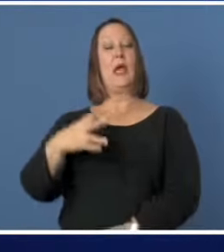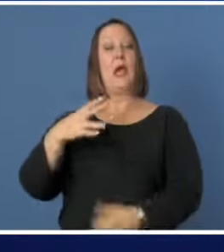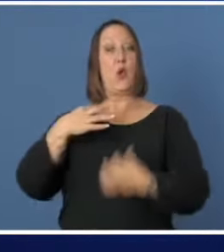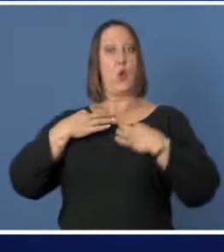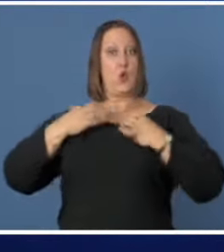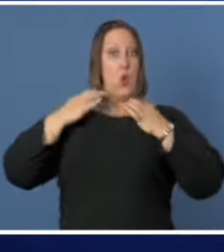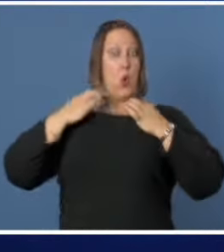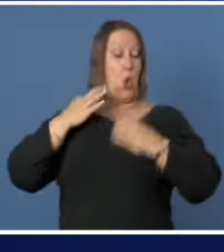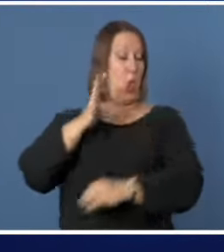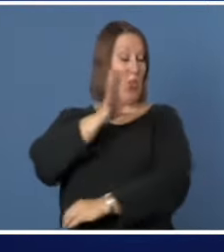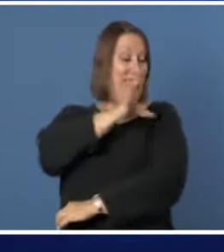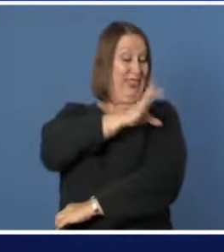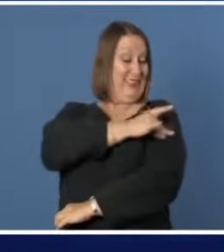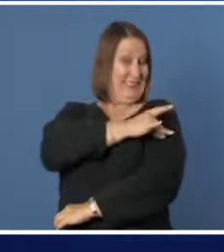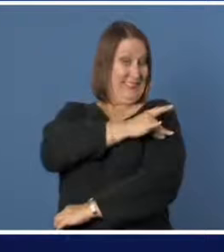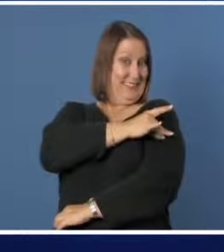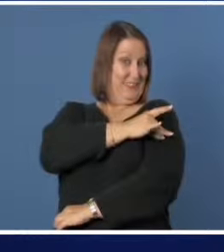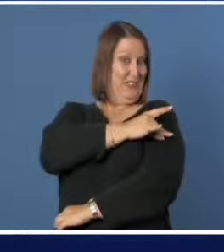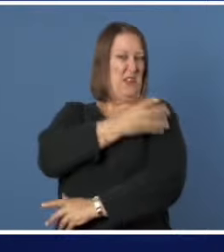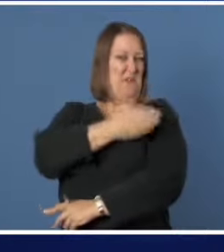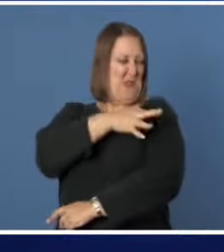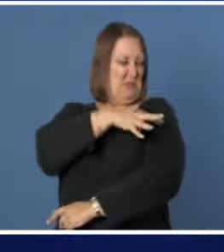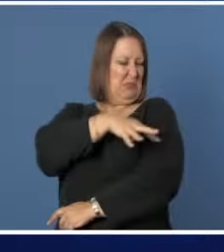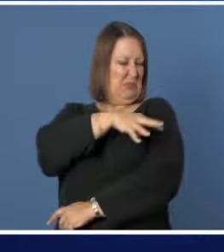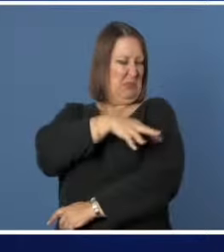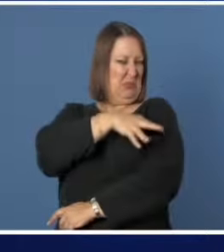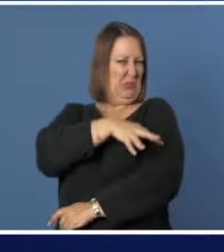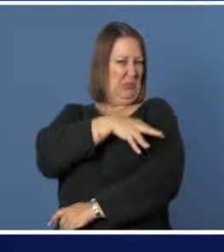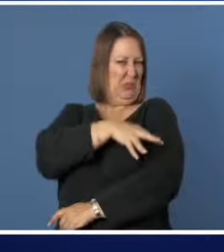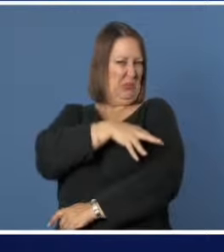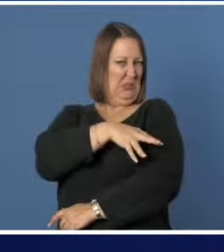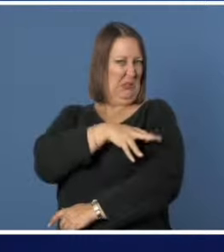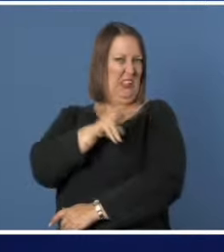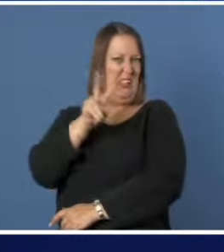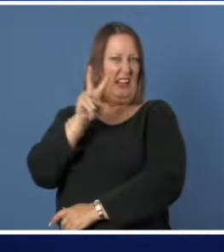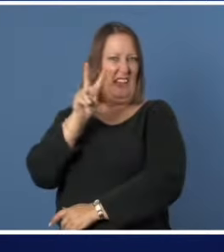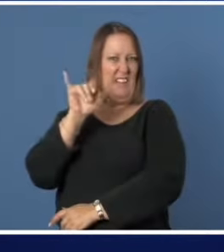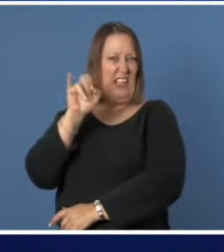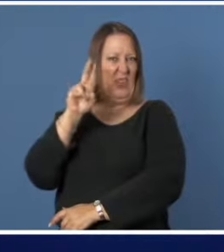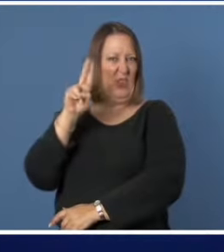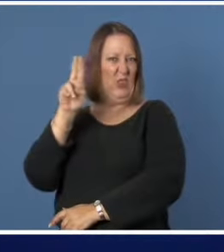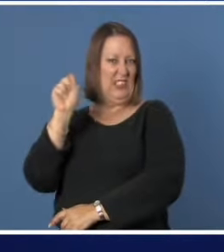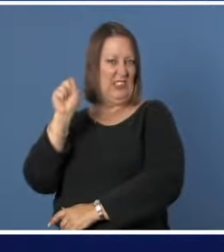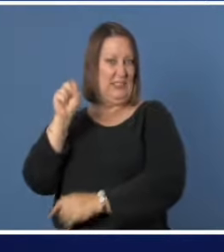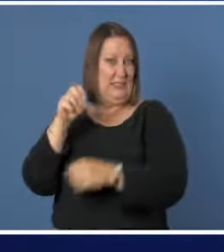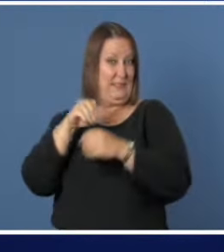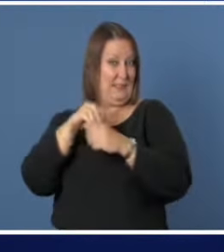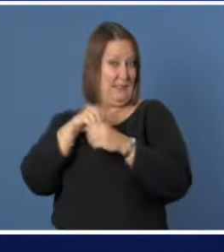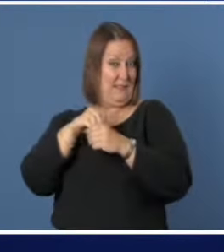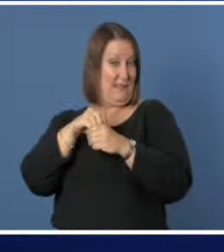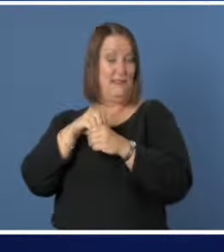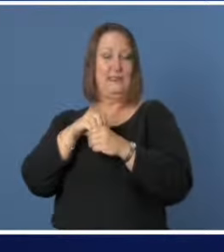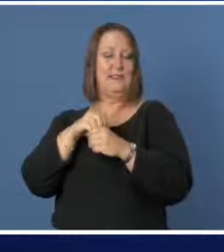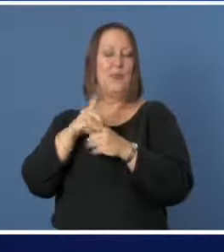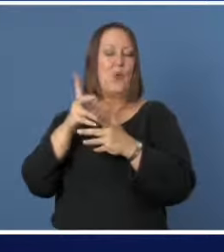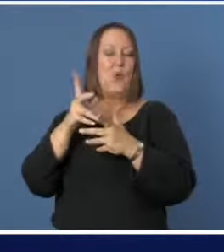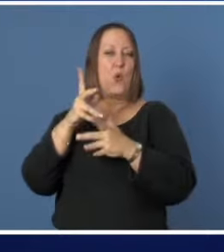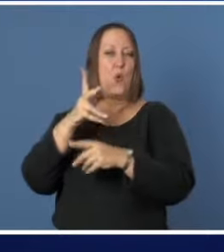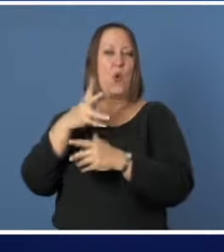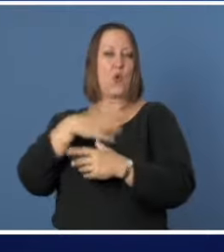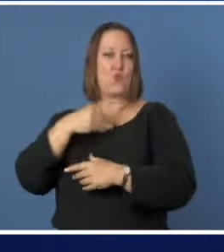Do not touch or let others touch bandages or clothing that have become contaminated with